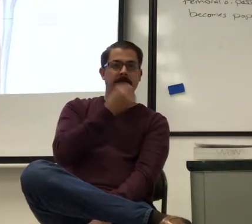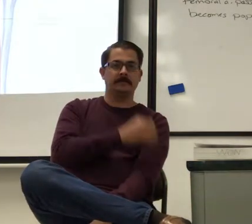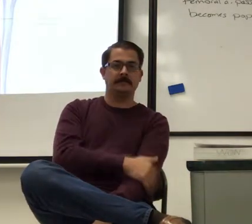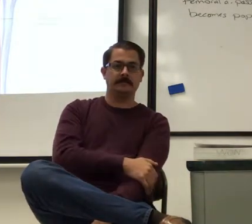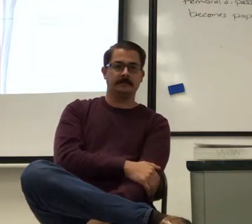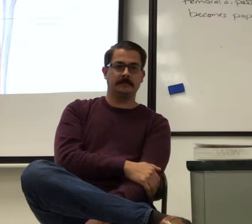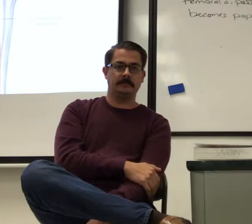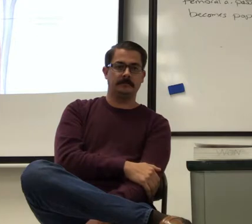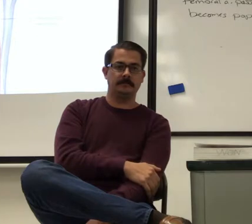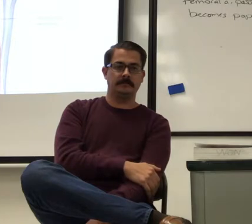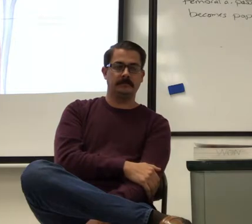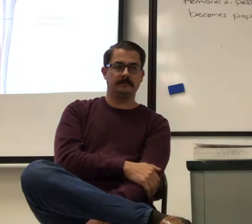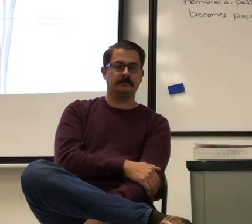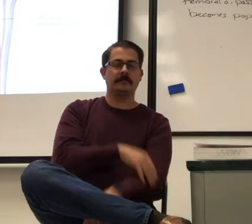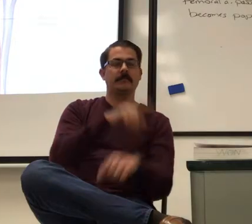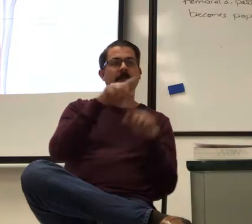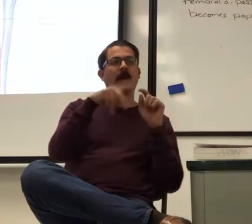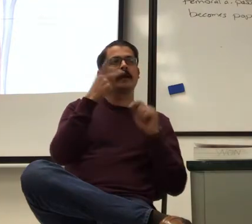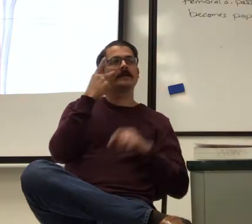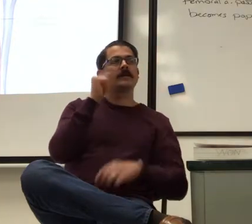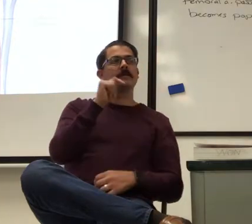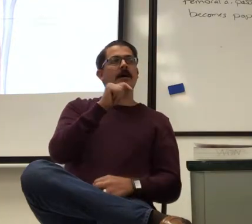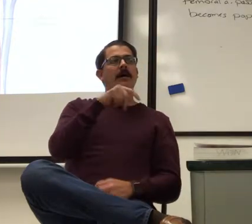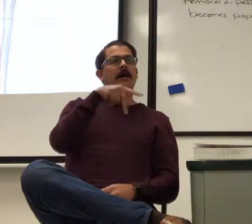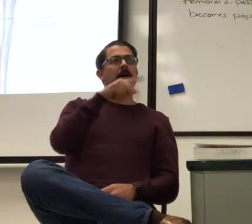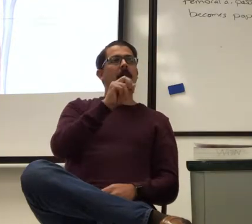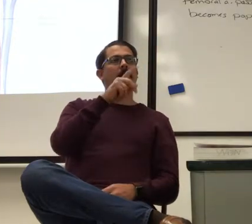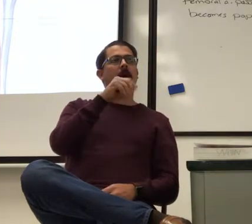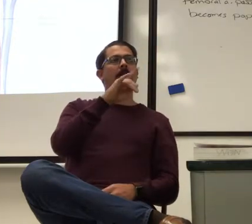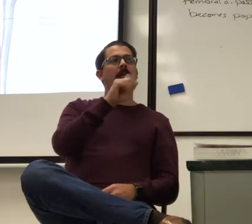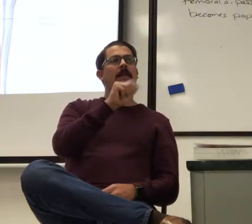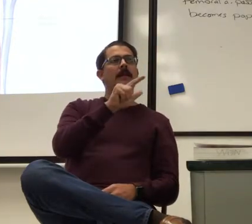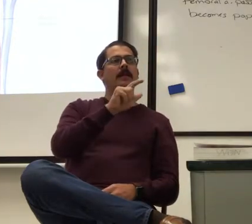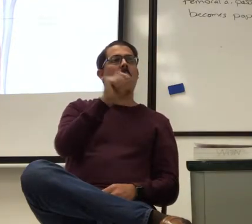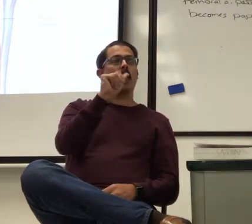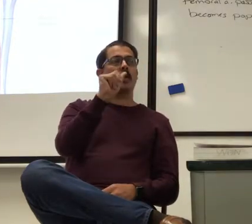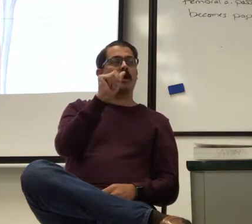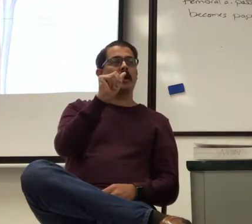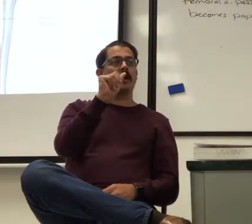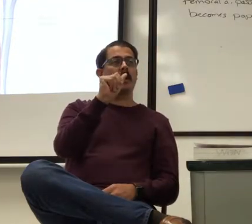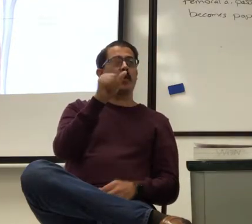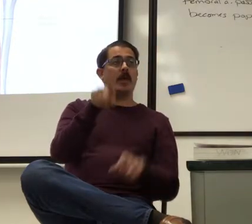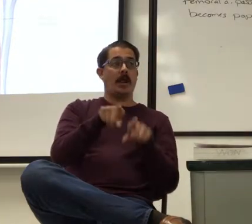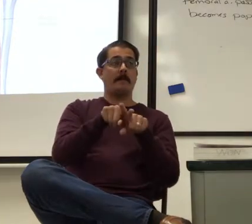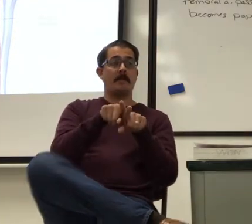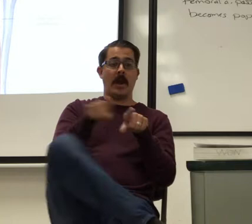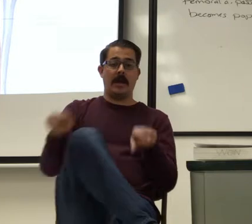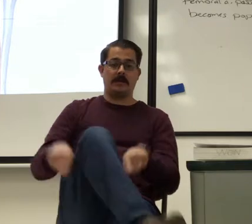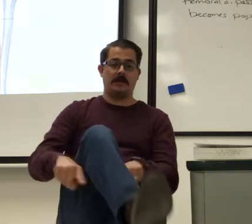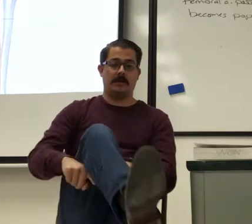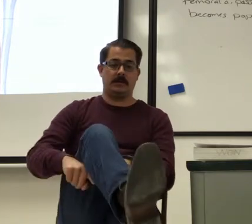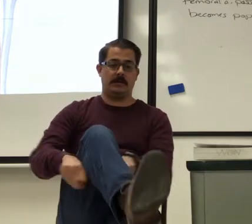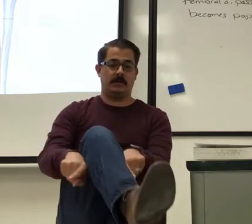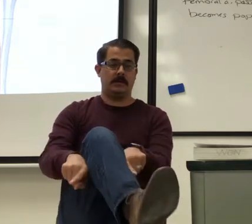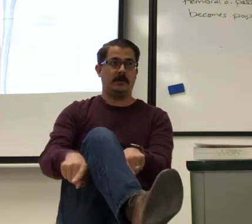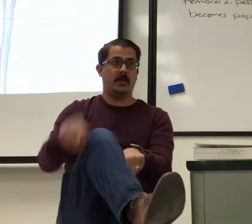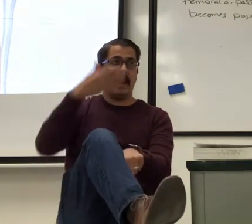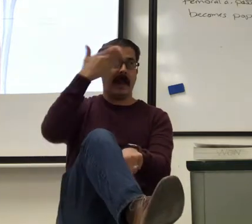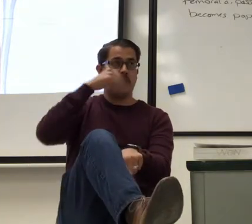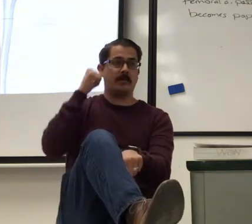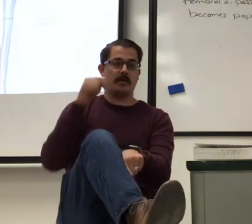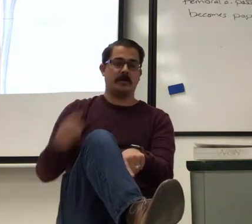Okay. Now, you can't see it there, but the popliteal artery behind the knee will branch into the anterior posterior tibial